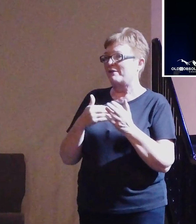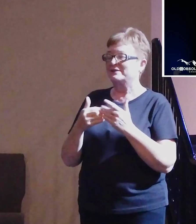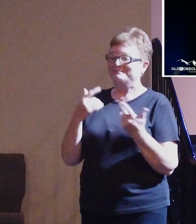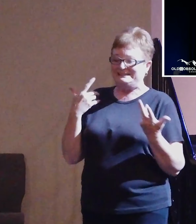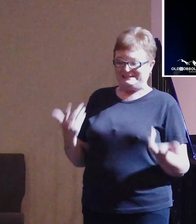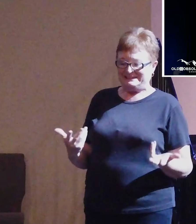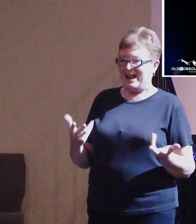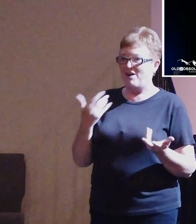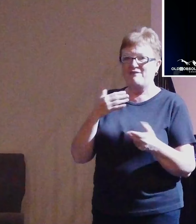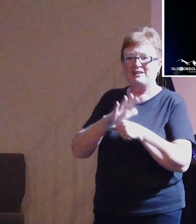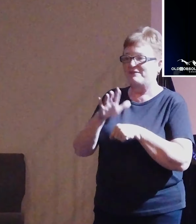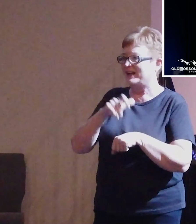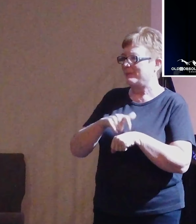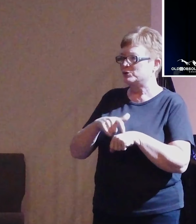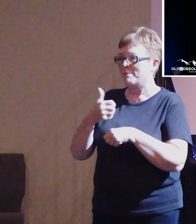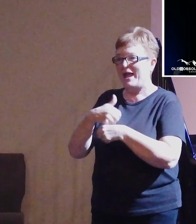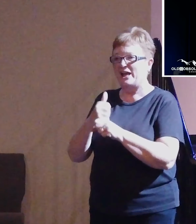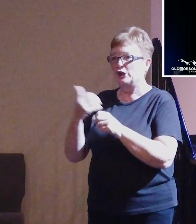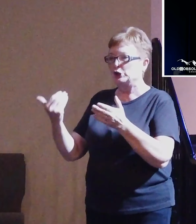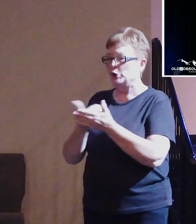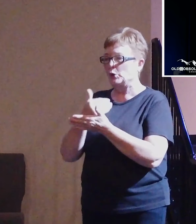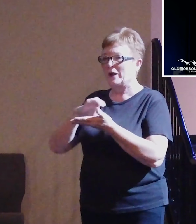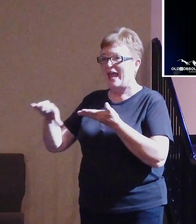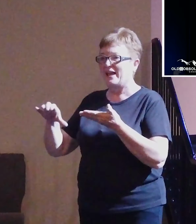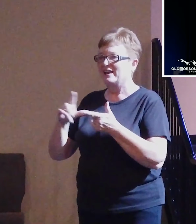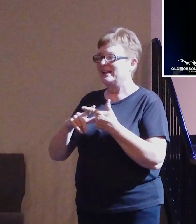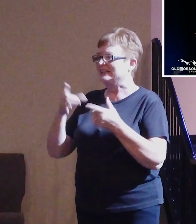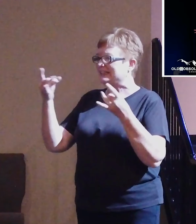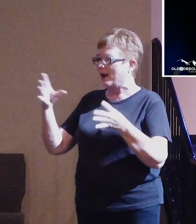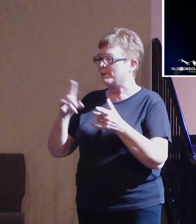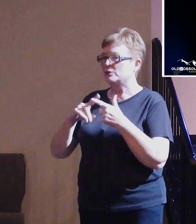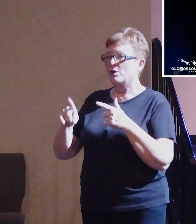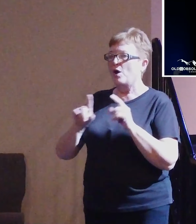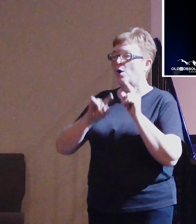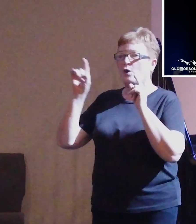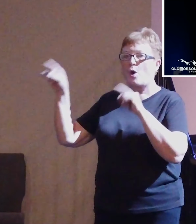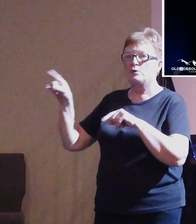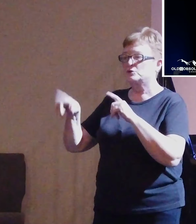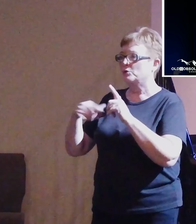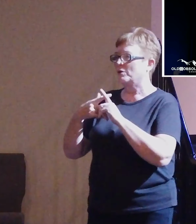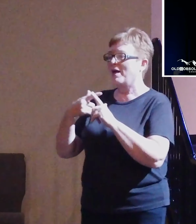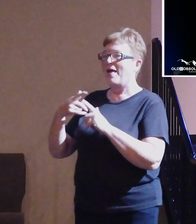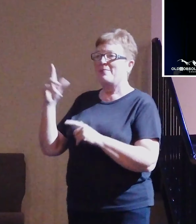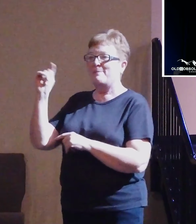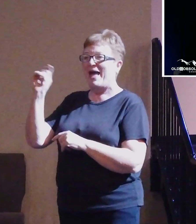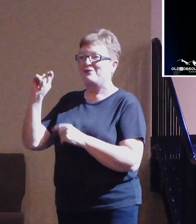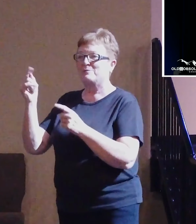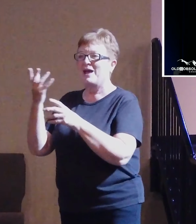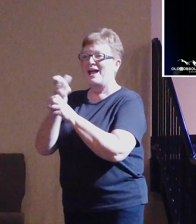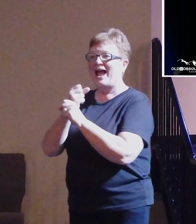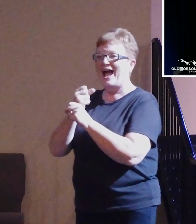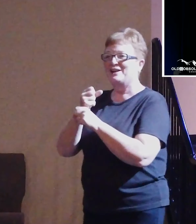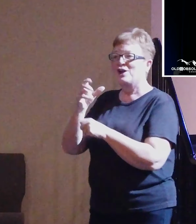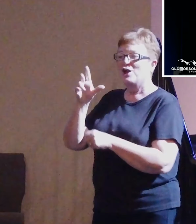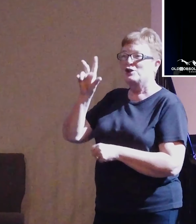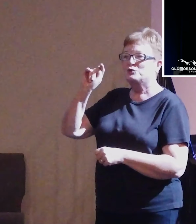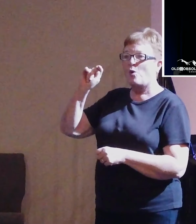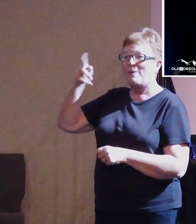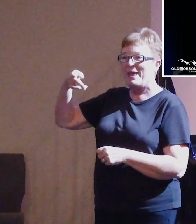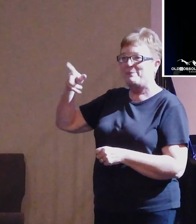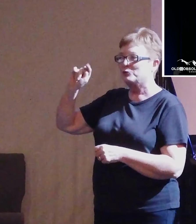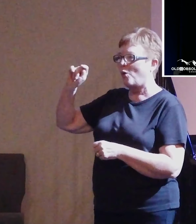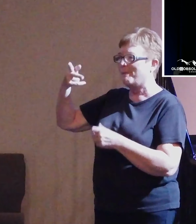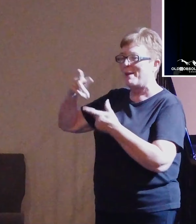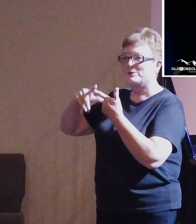I don't have time to make another cake. It looks terrible. So she went to the bathroom and got a roll of toilet paper and jammed it in the hole of the cake